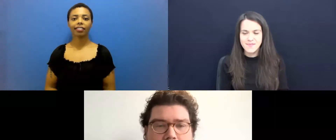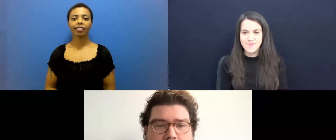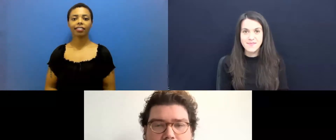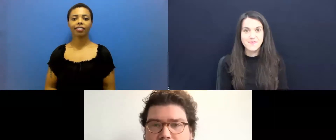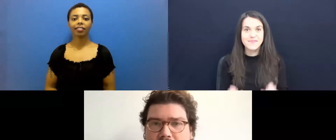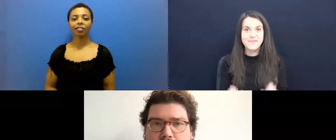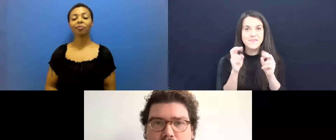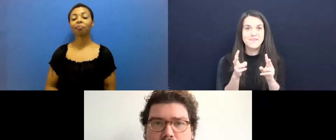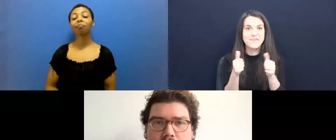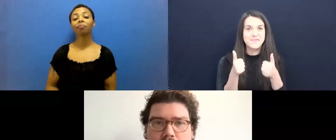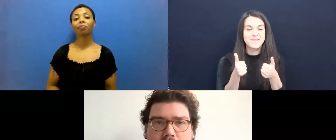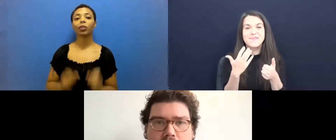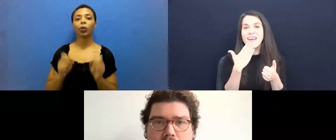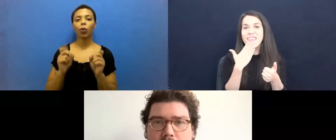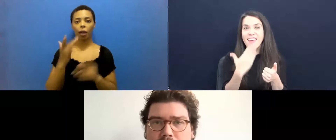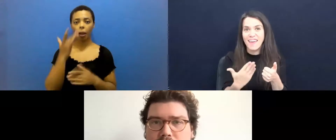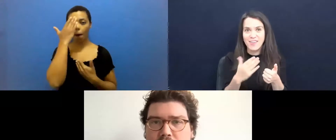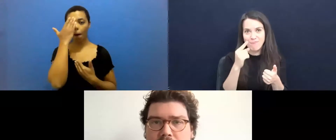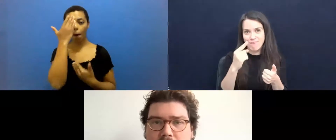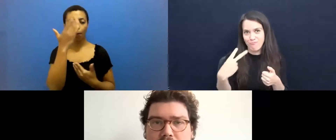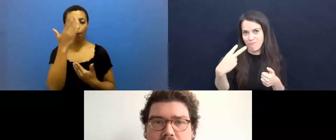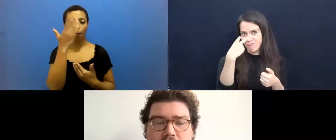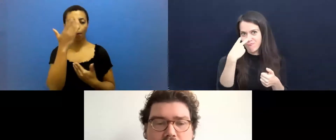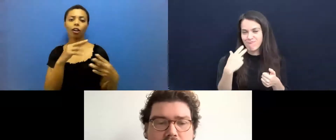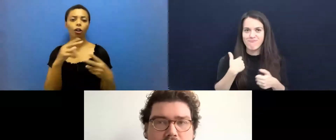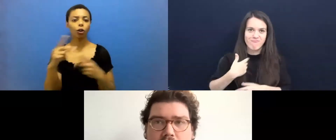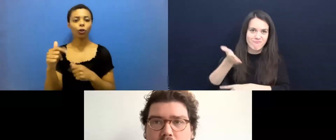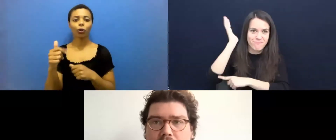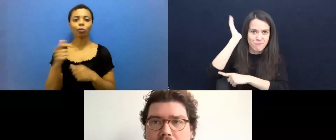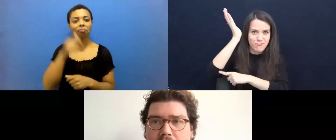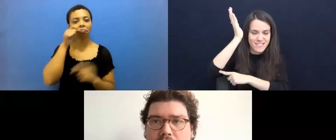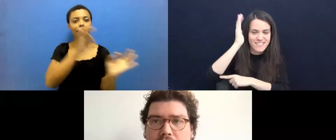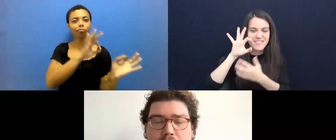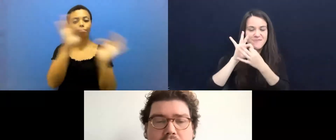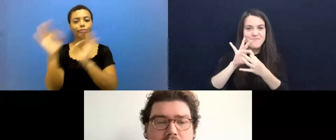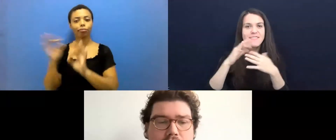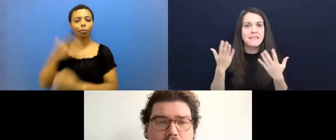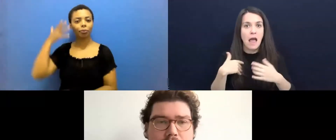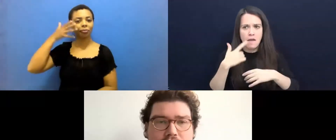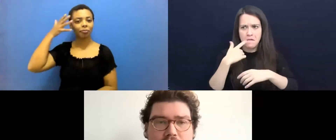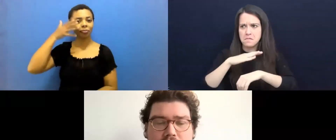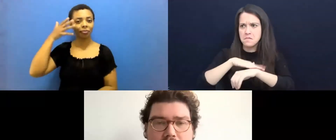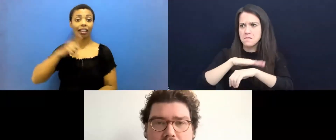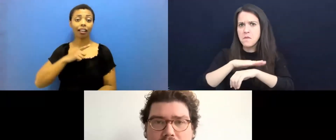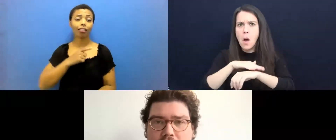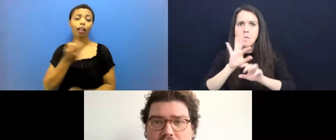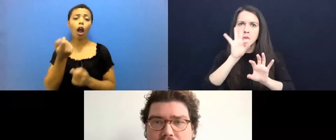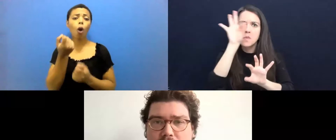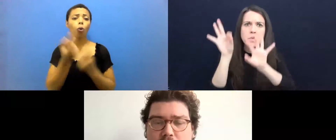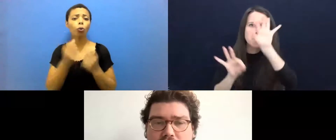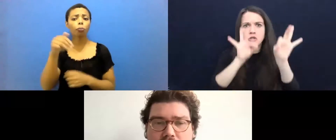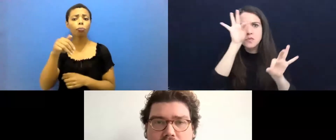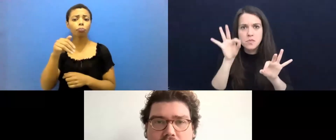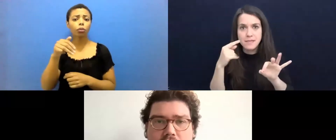Right. Thank you for joining my presentation. We have a few minutes for questions, and we actually have